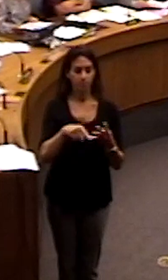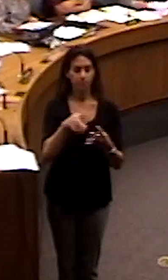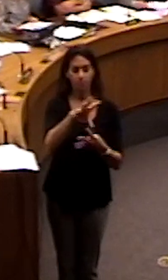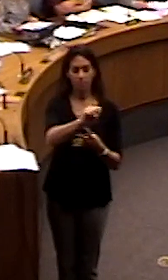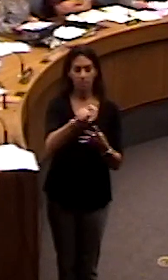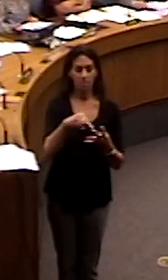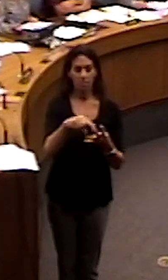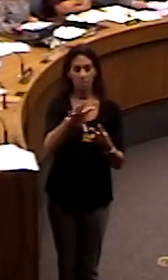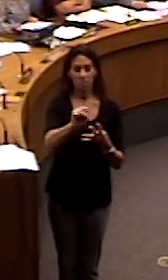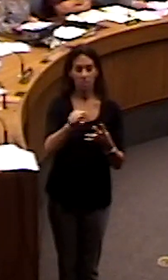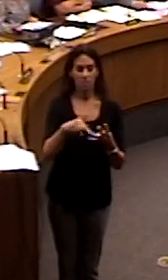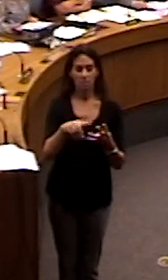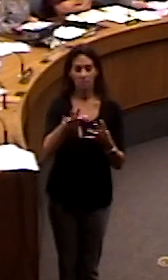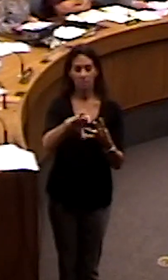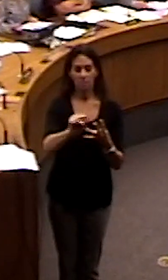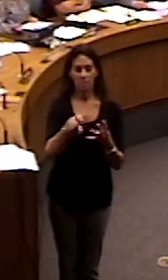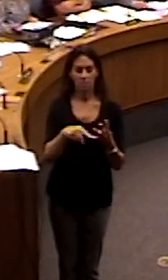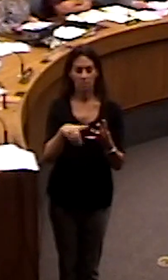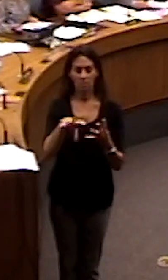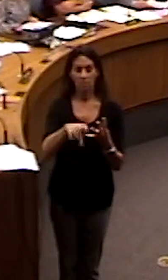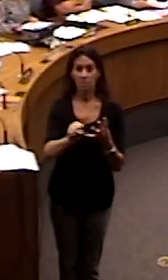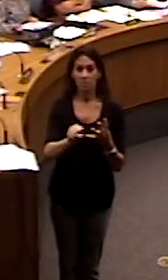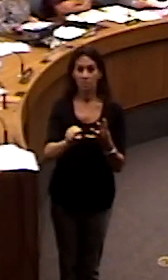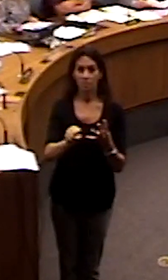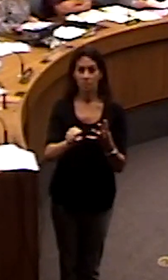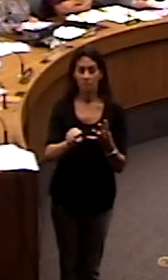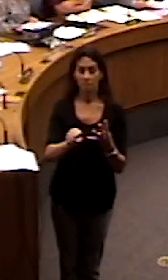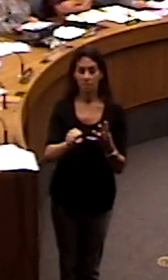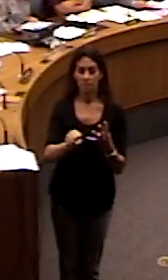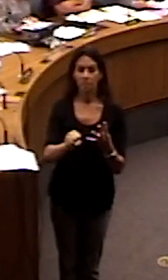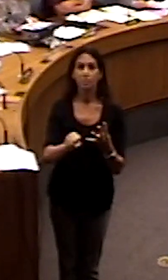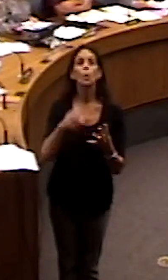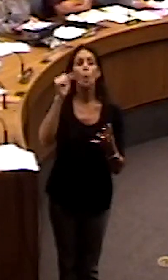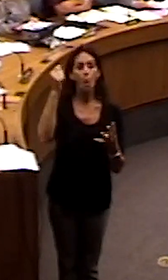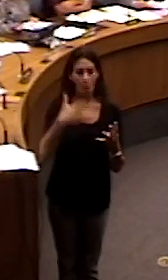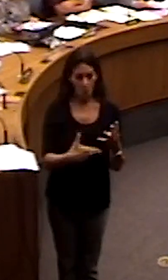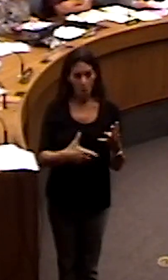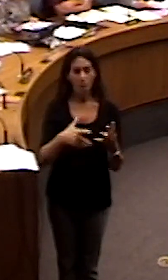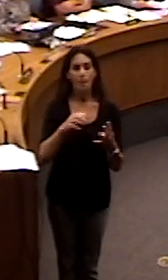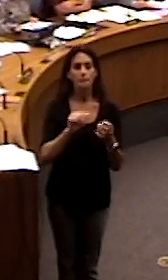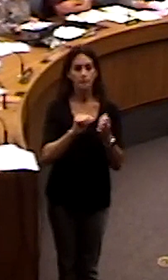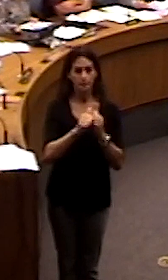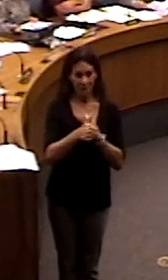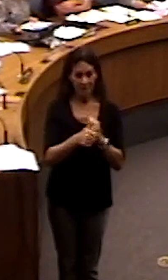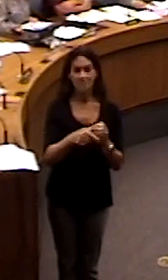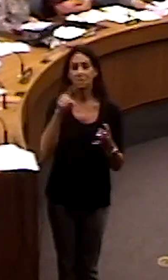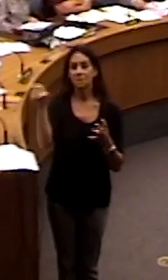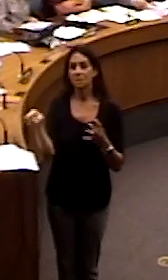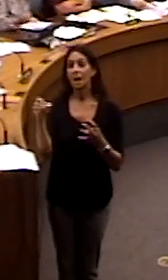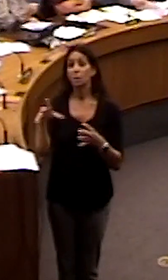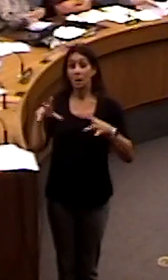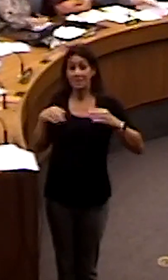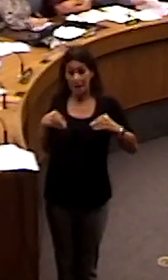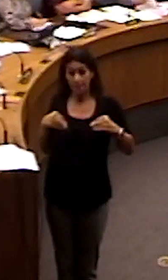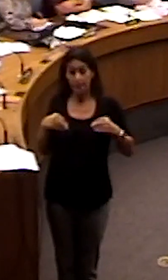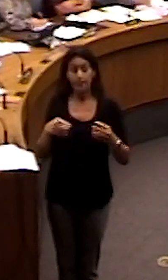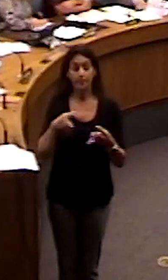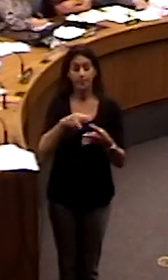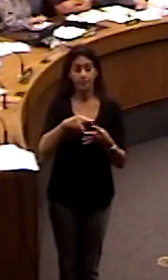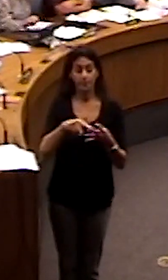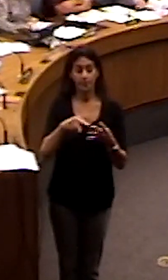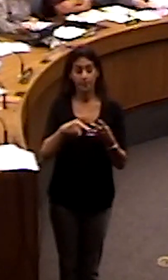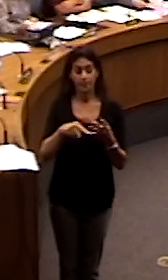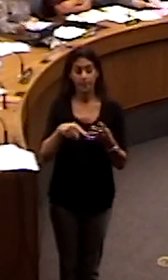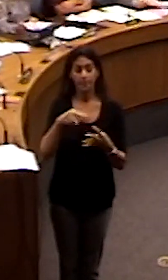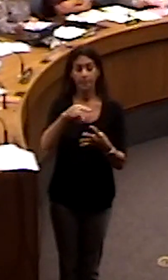Yes. Ellis. Yes. Hodson. Yes. O'Donohue. Yes. Farmer. Yes. Can I have a motion to adopt ordinance number 28? I'll make that motion. Thank you.